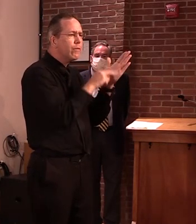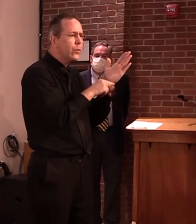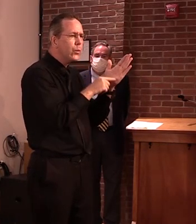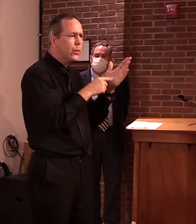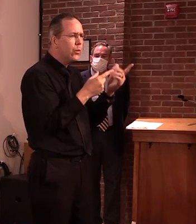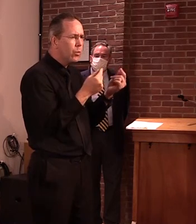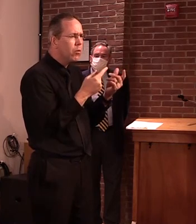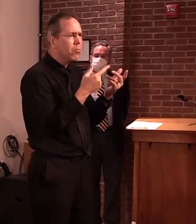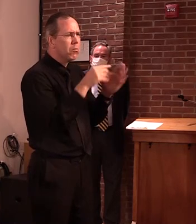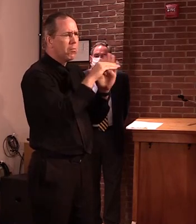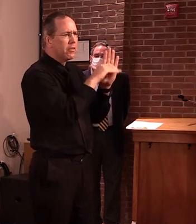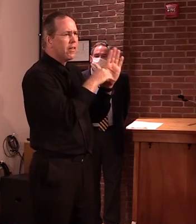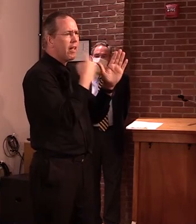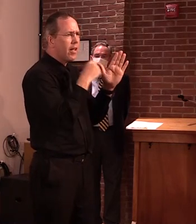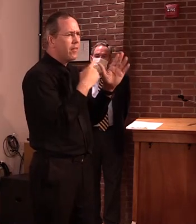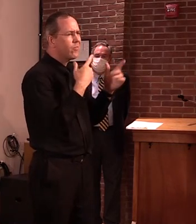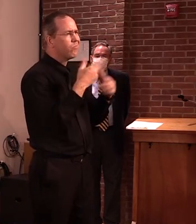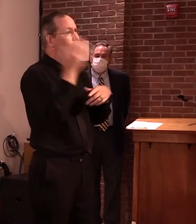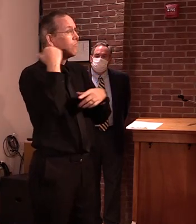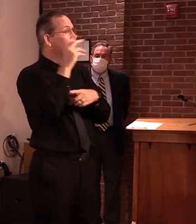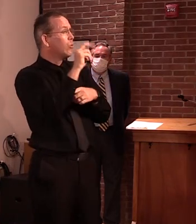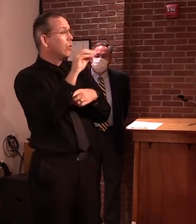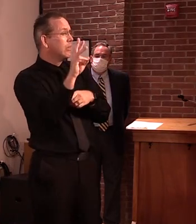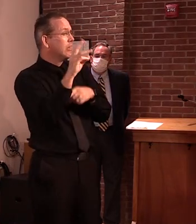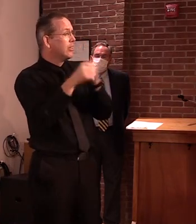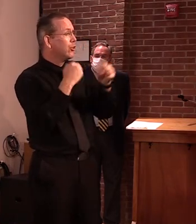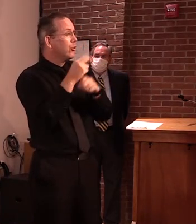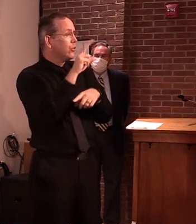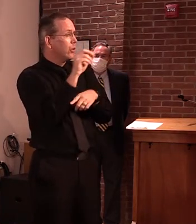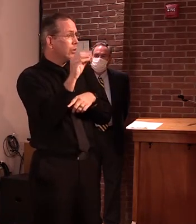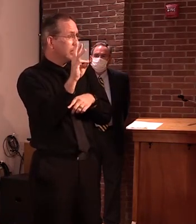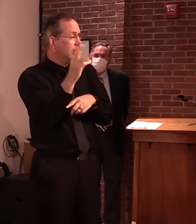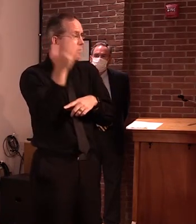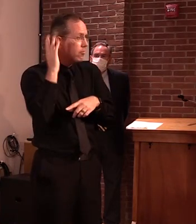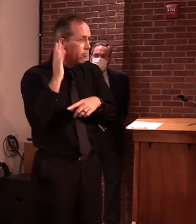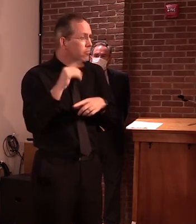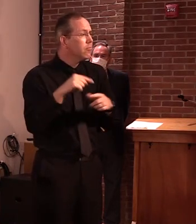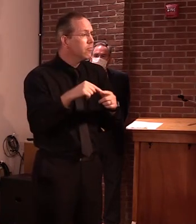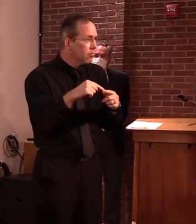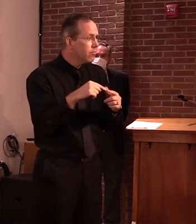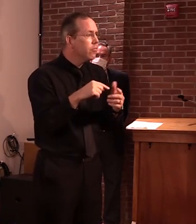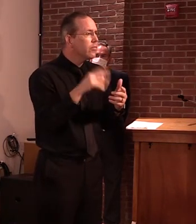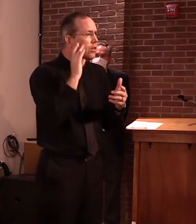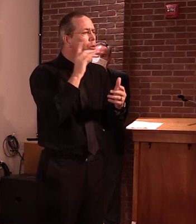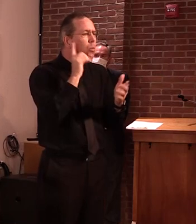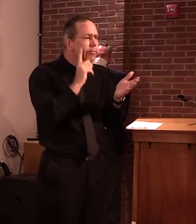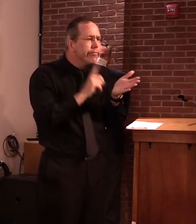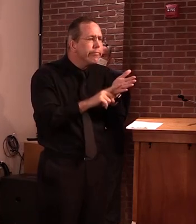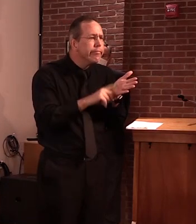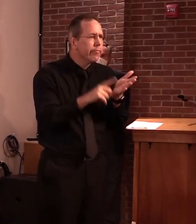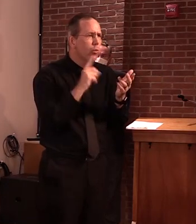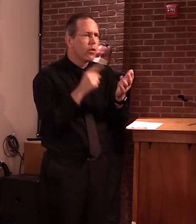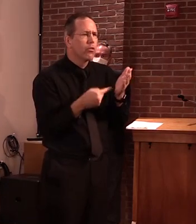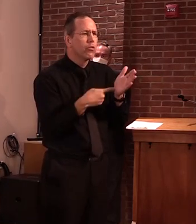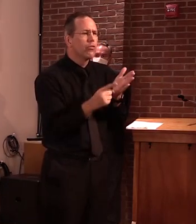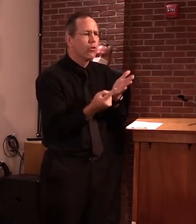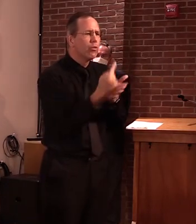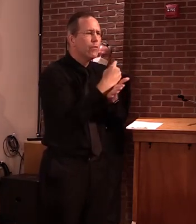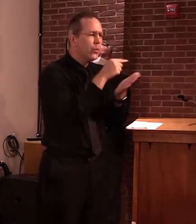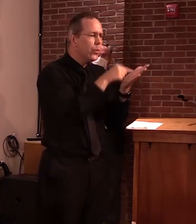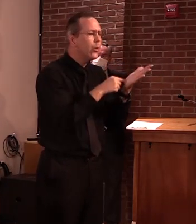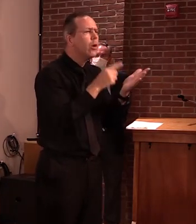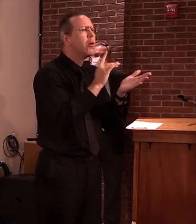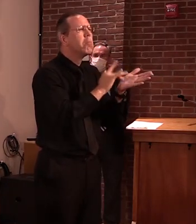policy that the Corrections Department states that there will be a medical and administrative review. This is in addition to the